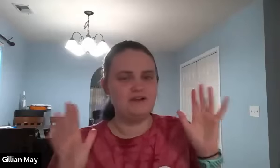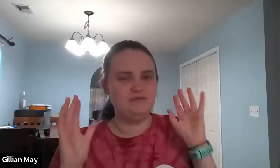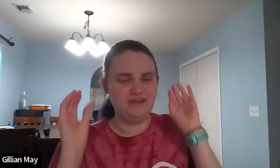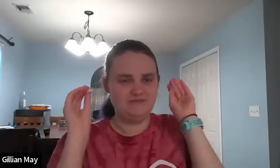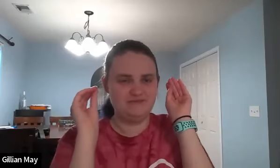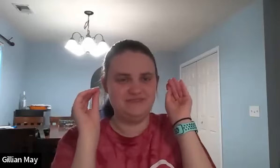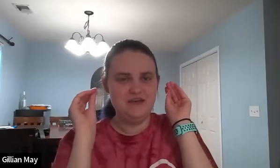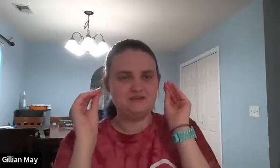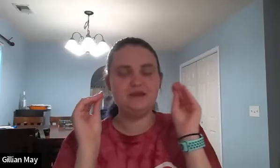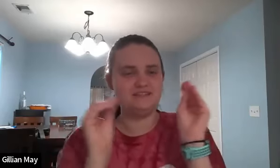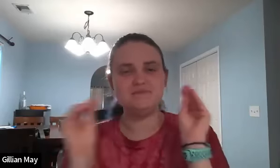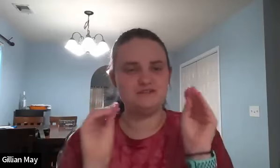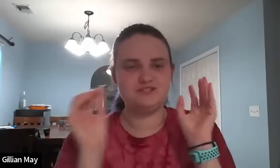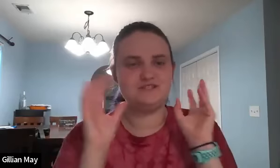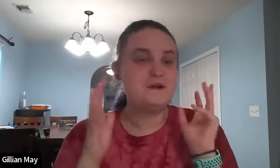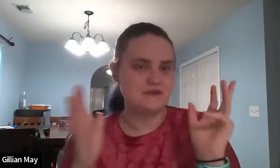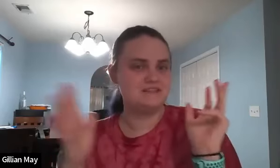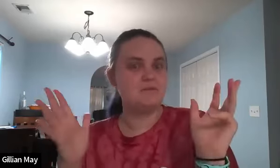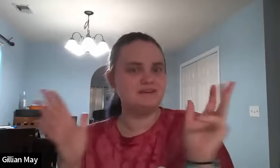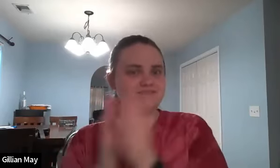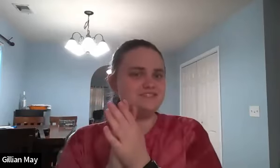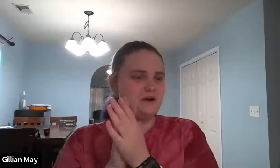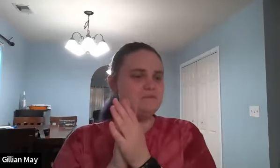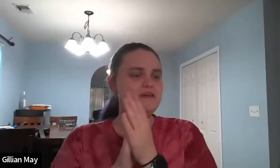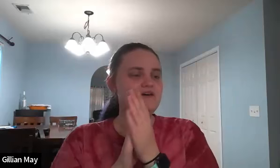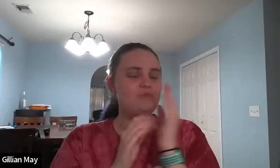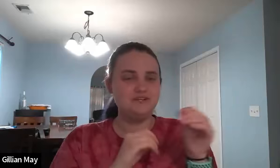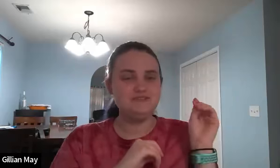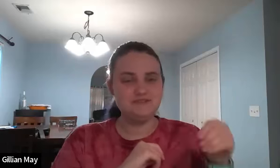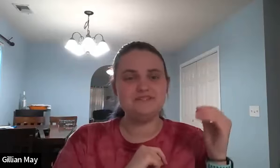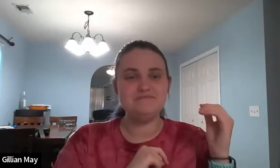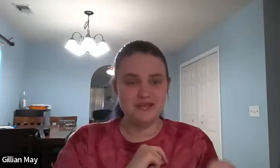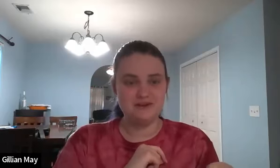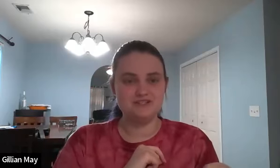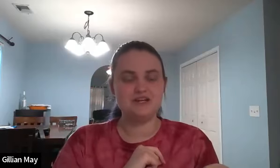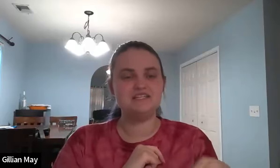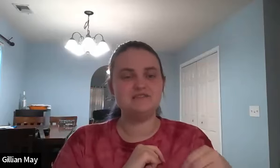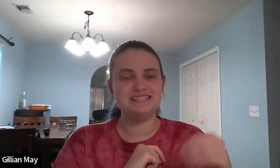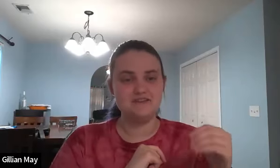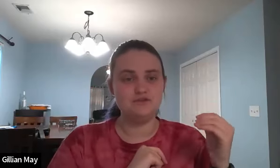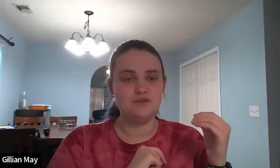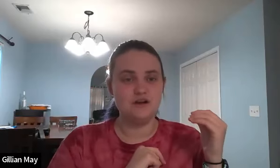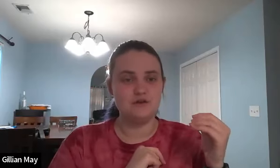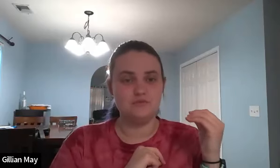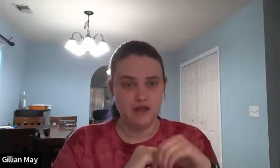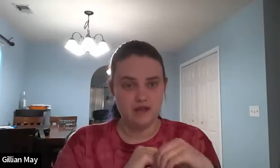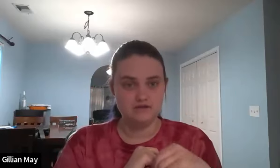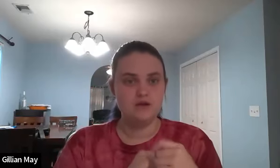why apparently tomatoes are just a very big topic. So what you do for tomato is you're going to do the sign for the color red, which